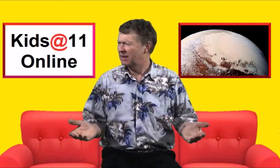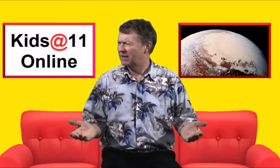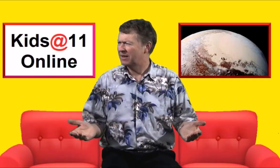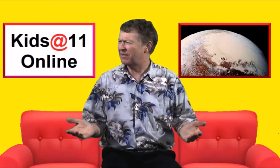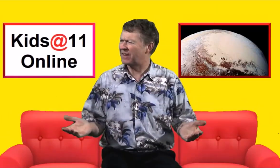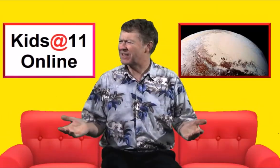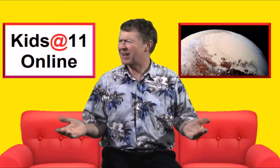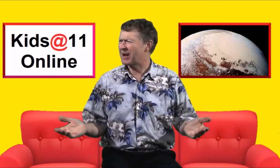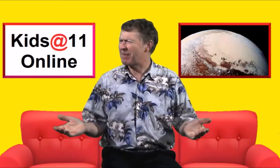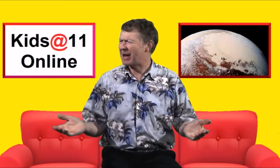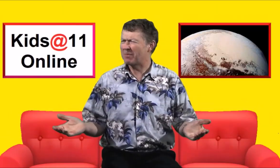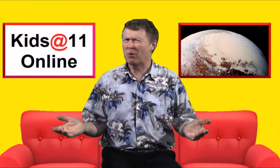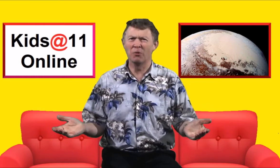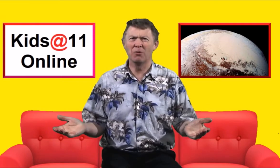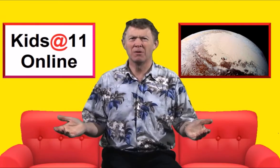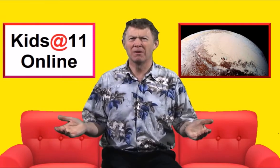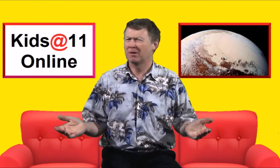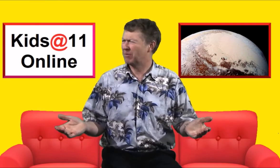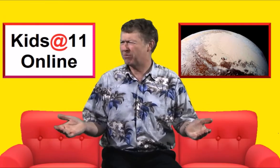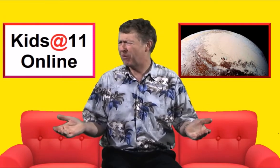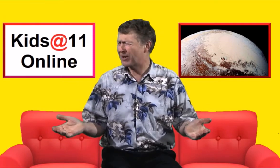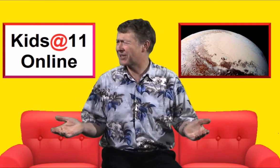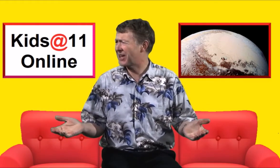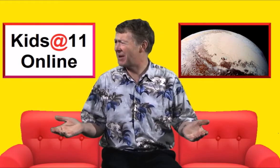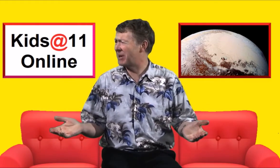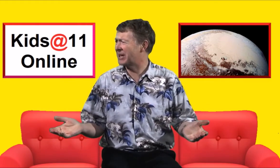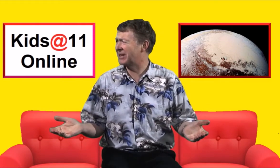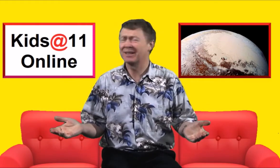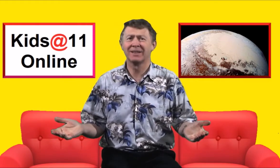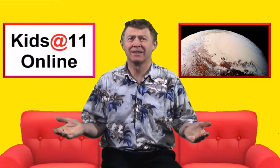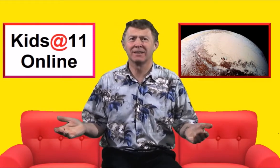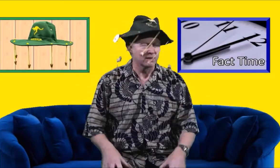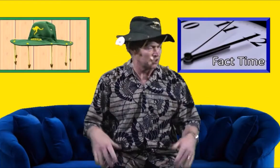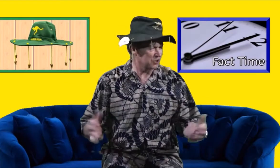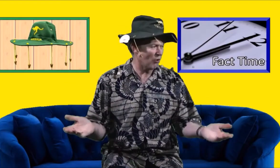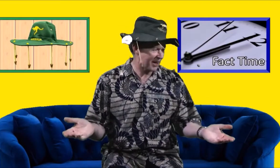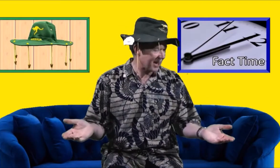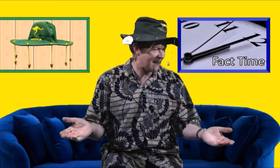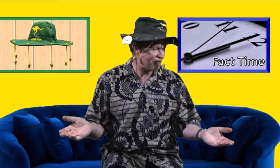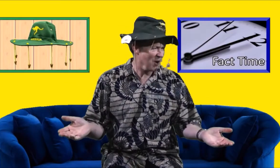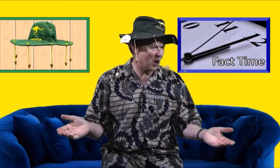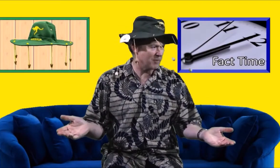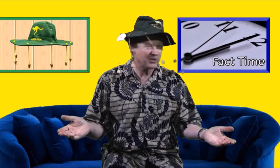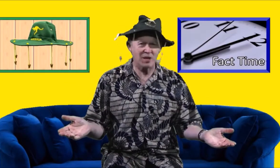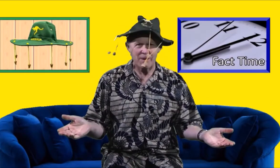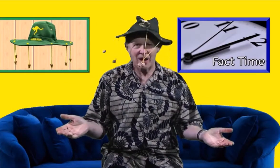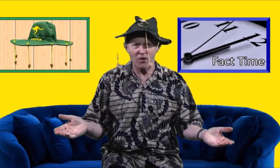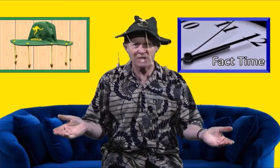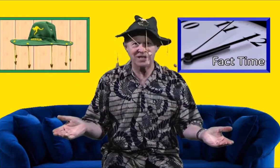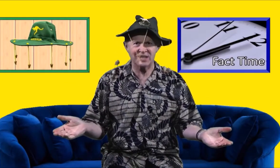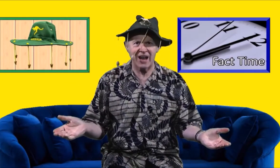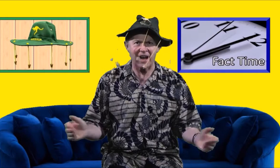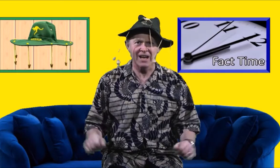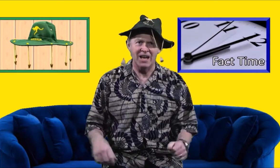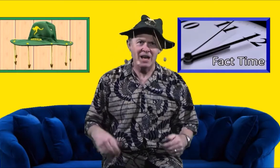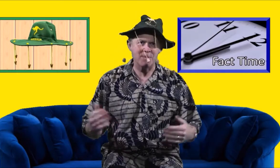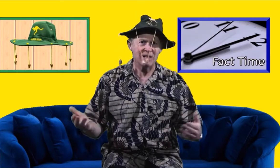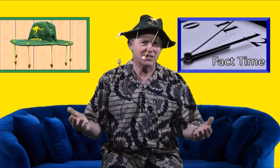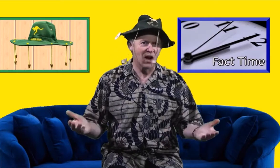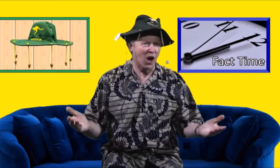You're fitter than a manly bull? What does that mean? Sorry, Kev. I'm using a bit of Aussie slang. It means I'm in